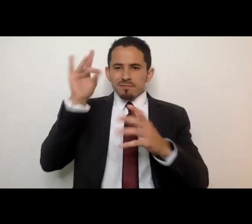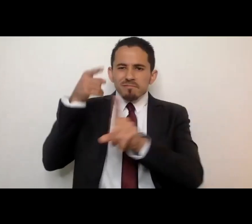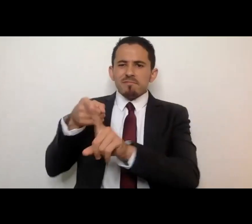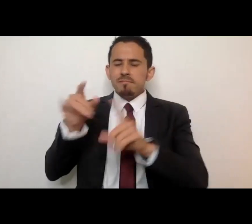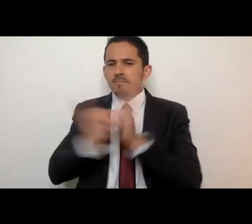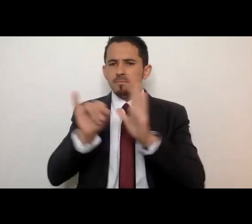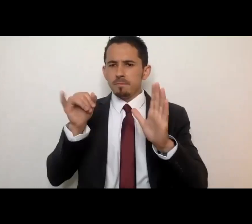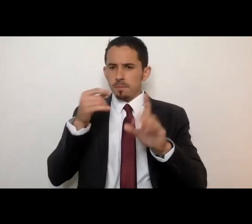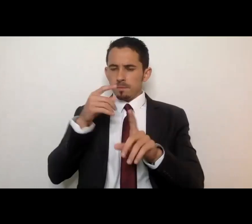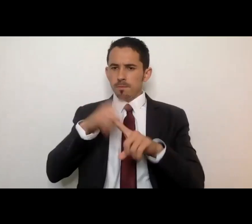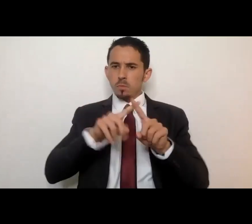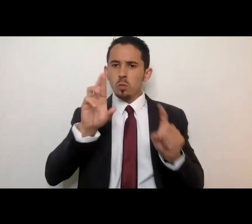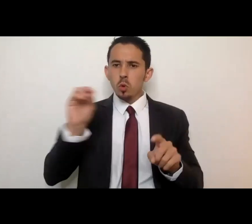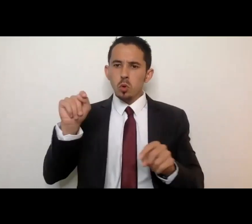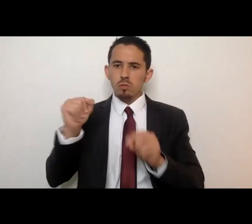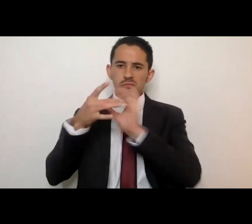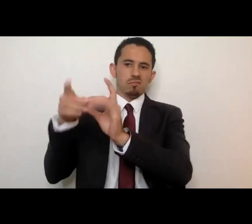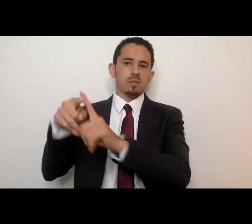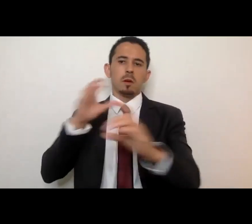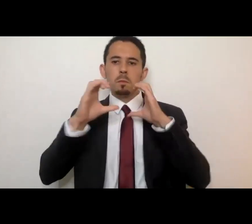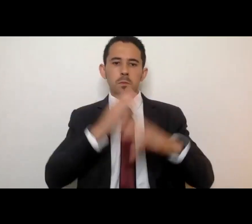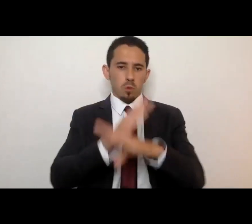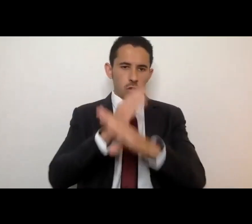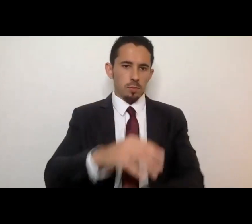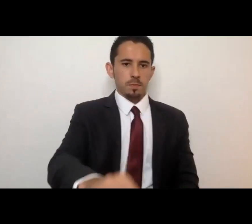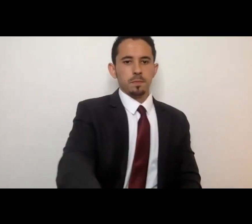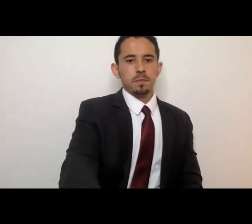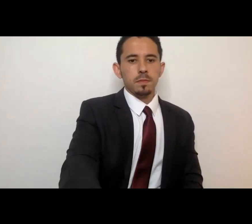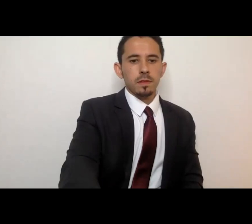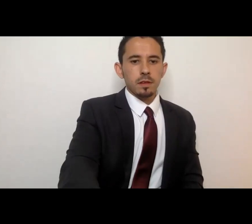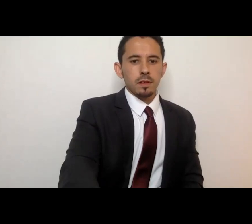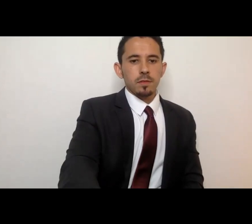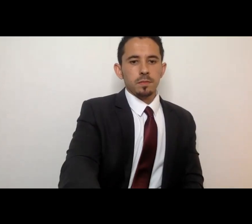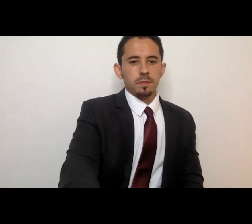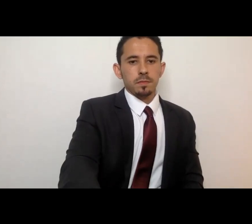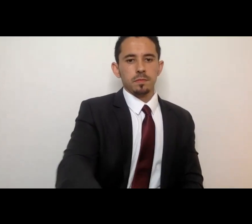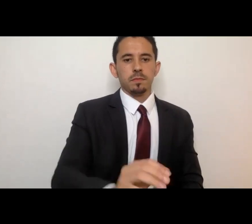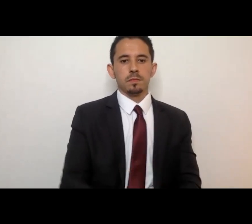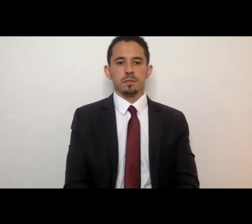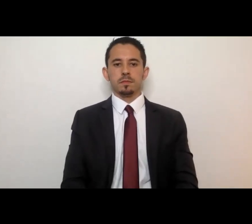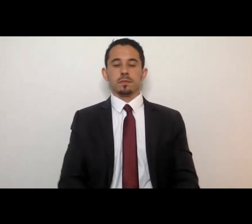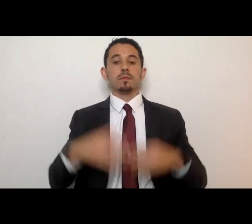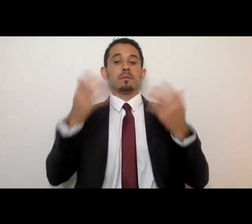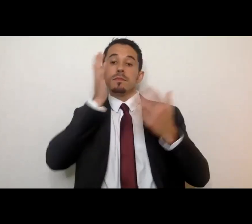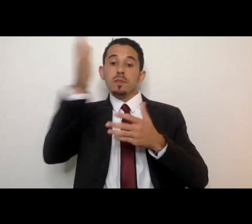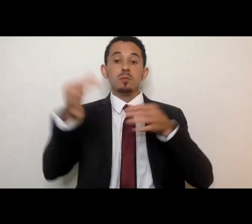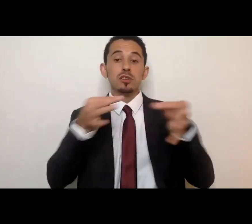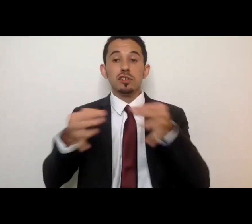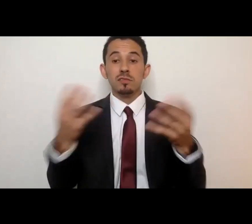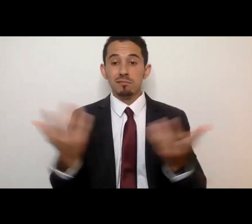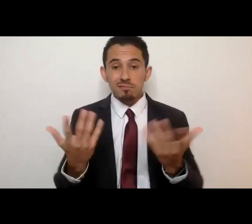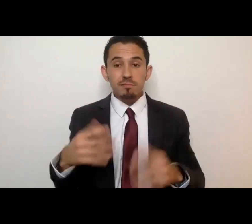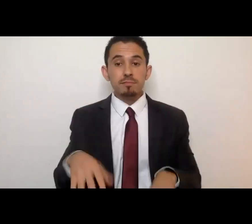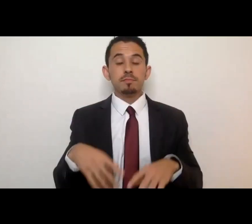population, there would be an improvement in preventative strategies. We see communication barriers as the root issue from our